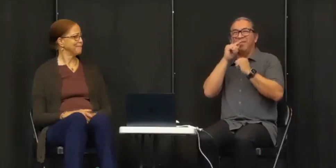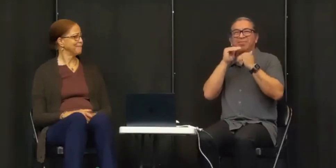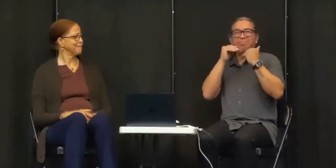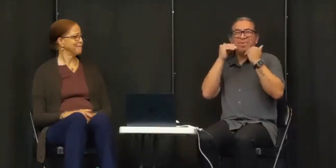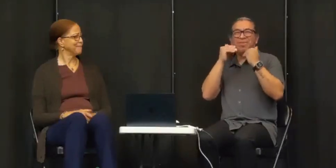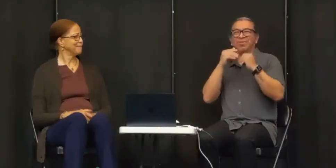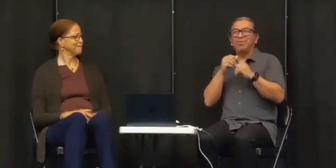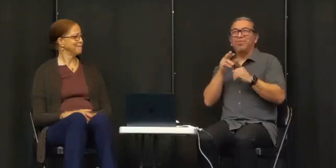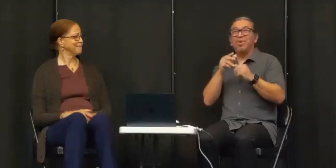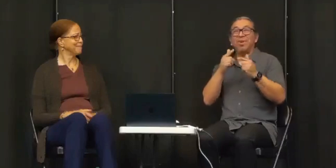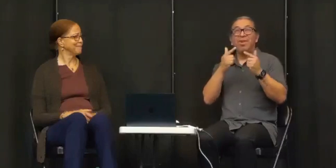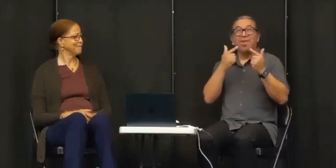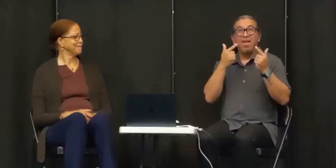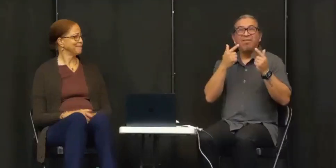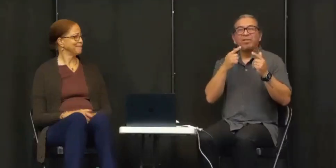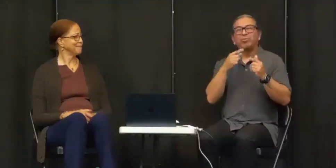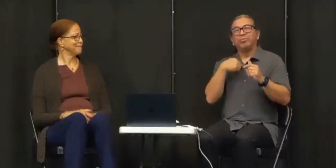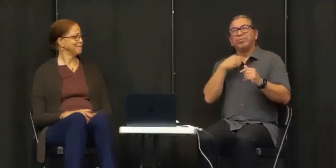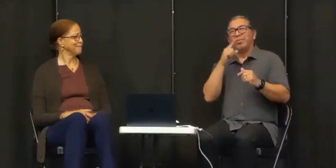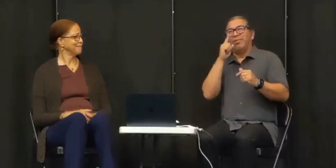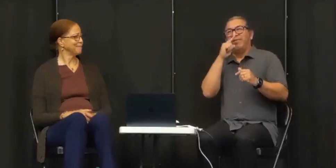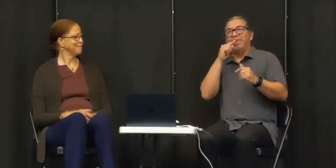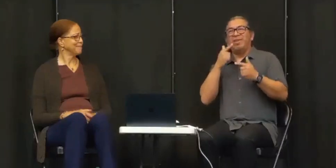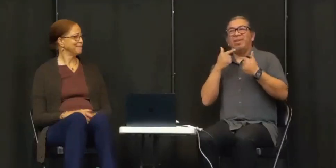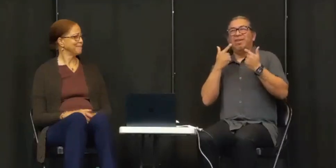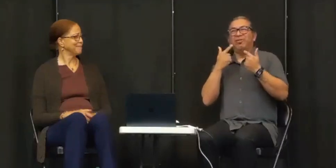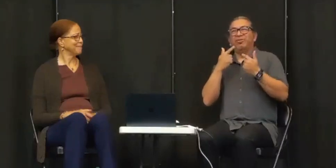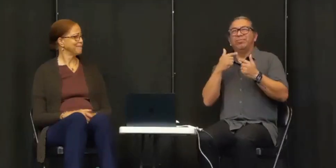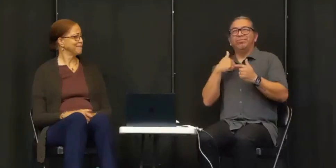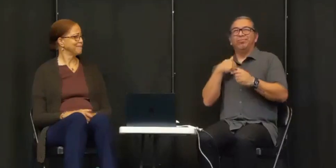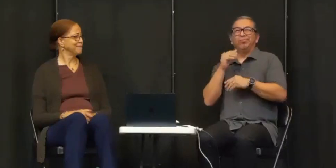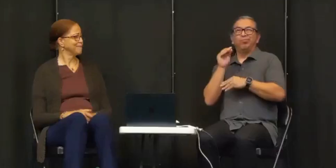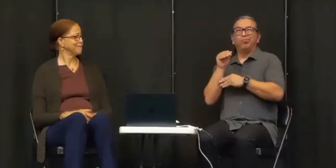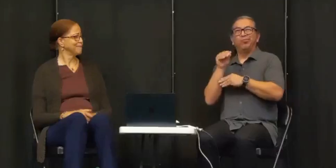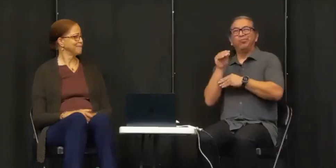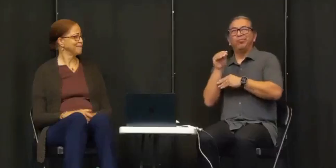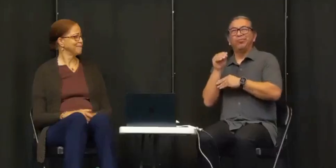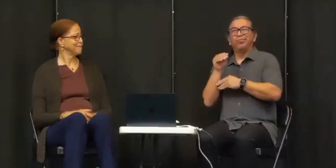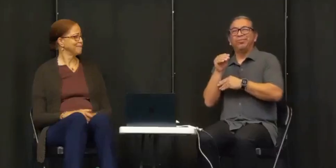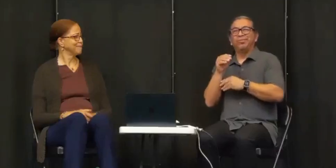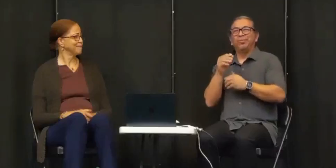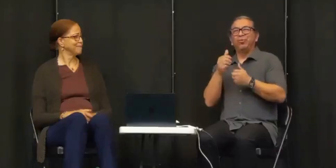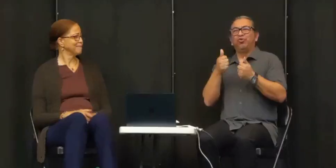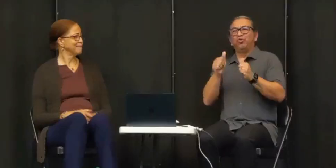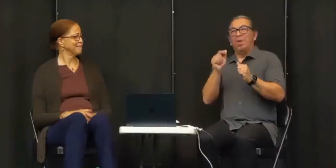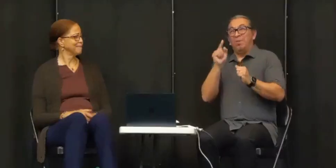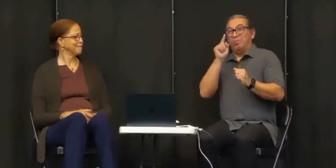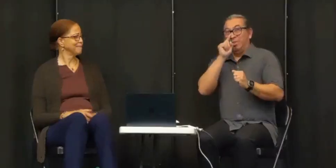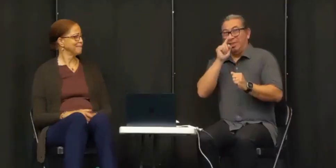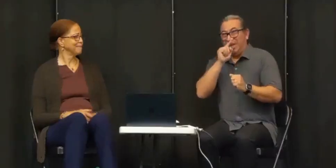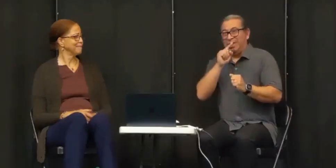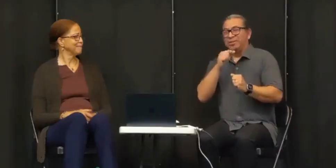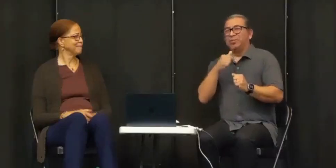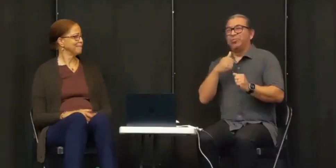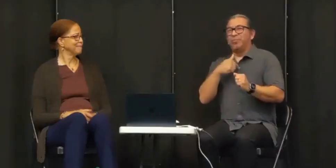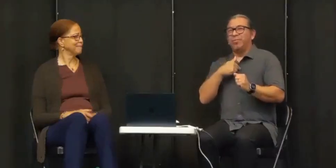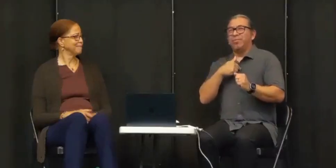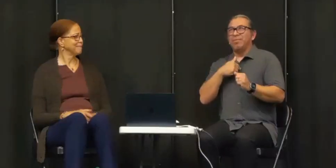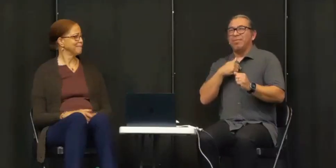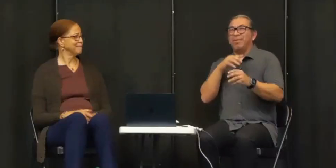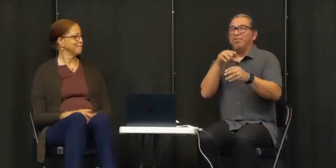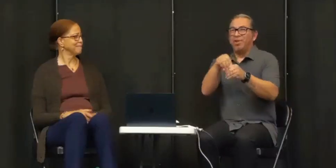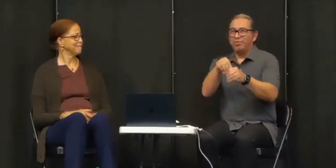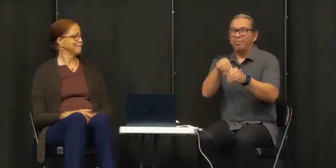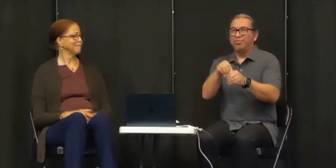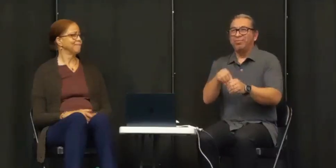Oh. That fake smile, or they laugh. It's that fake laughter. They just nod their head along, trying to pretend